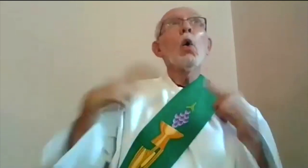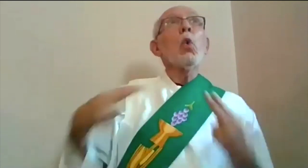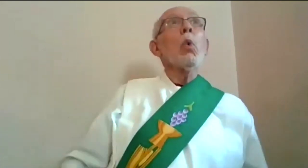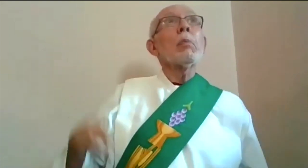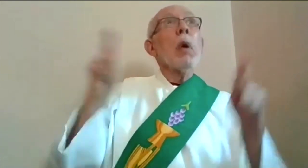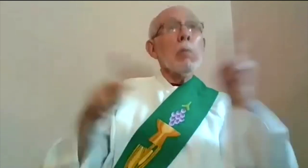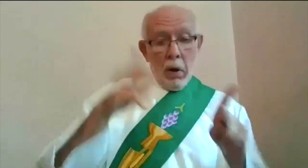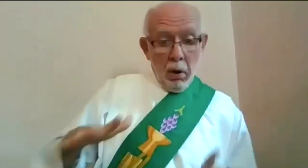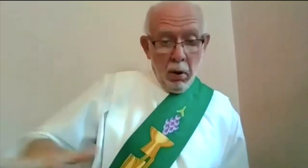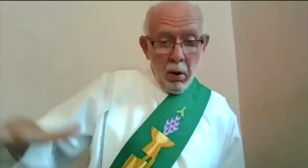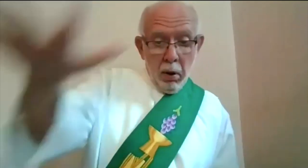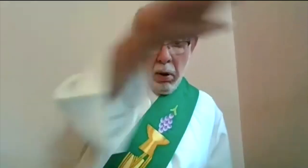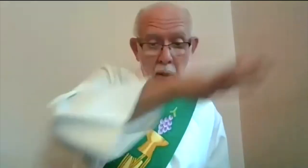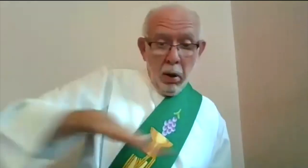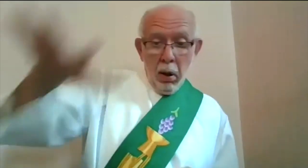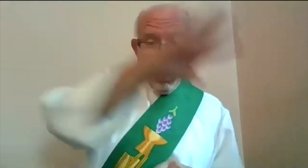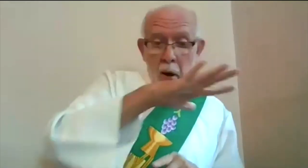for flesh and blood